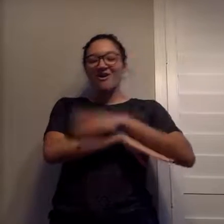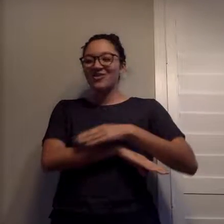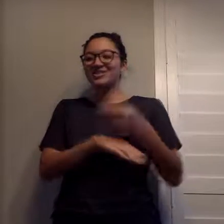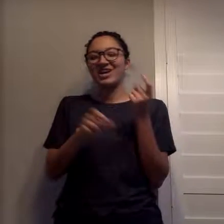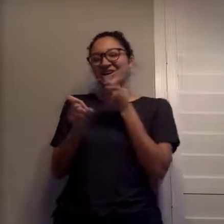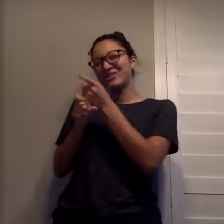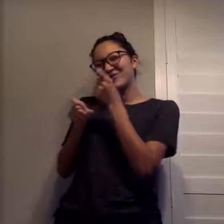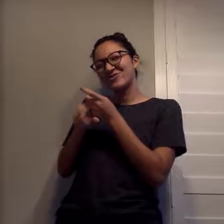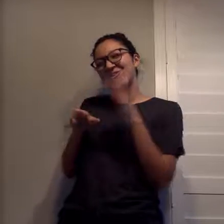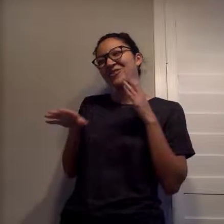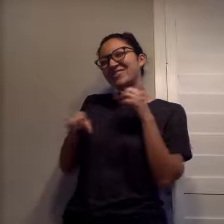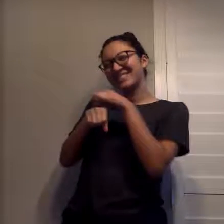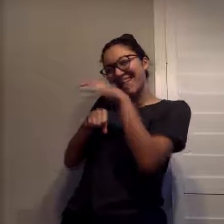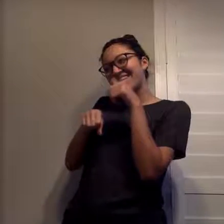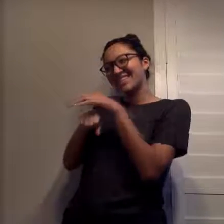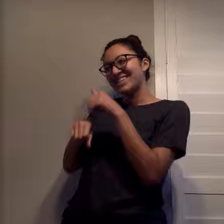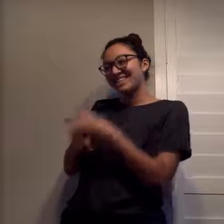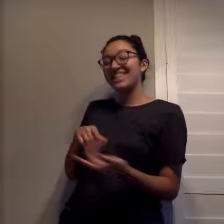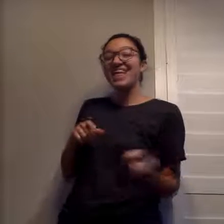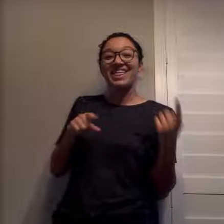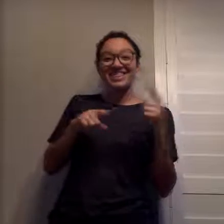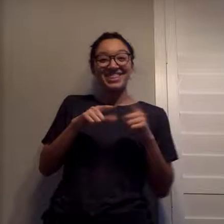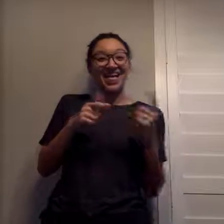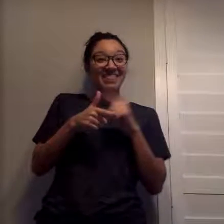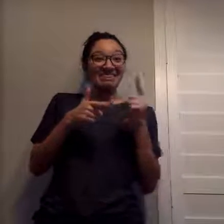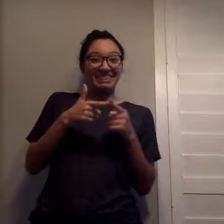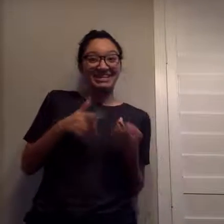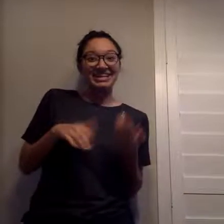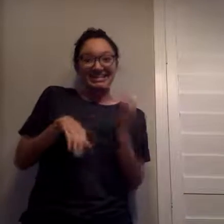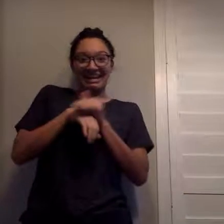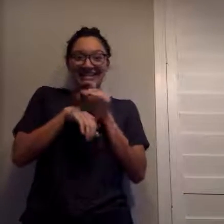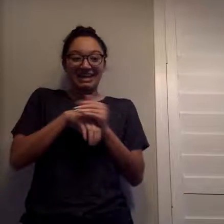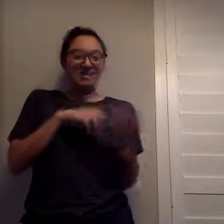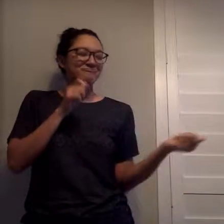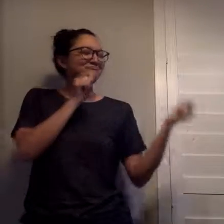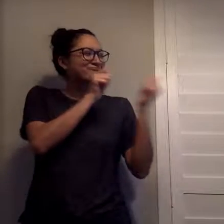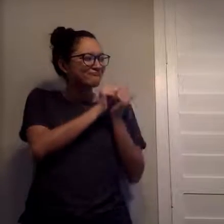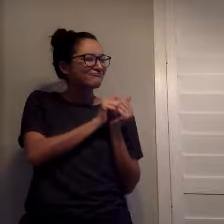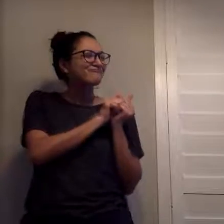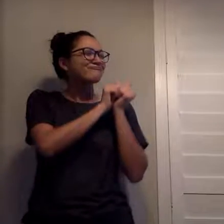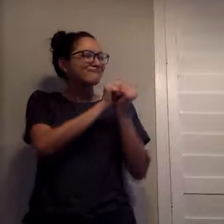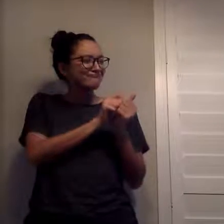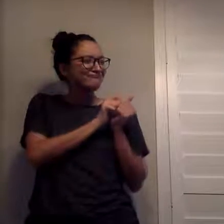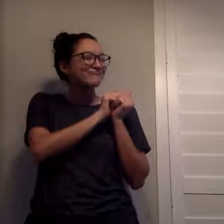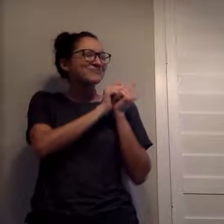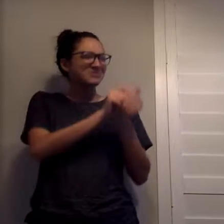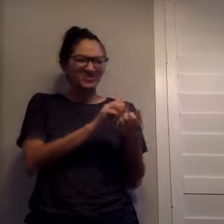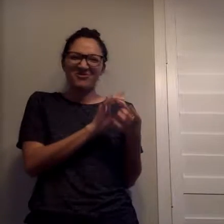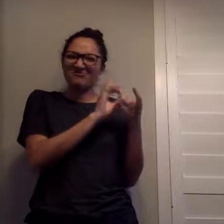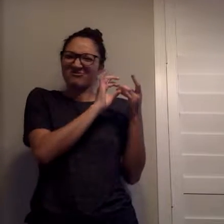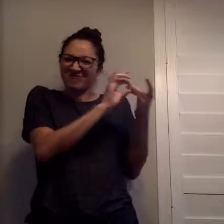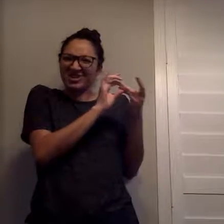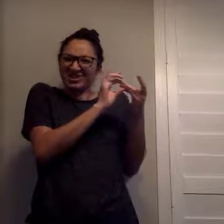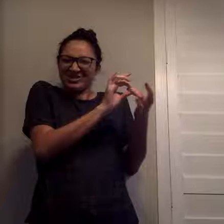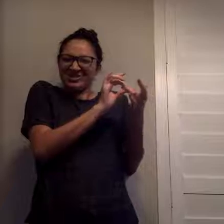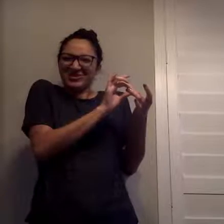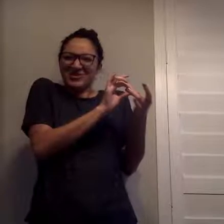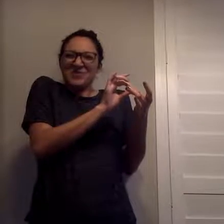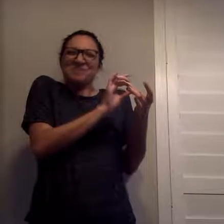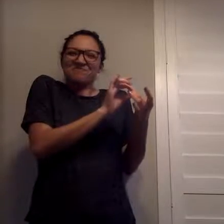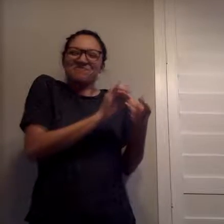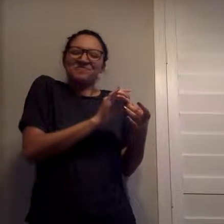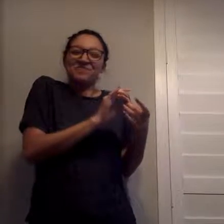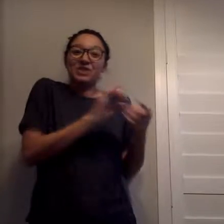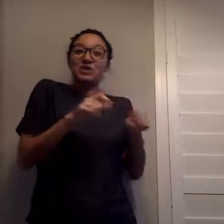keep me company in the evenings. Someone I got to know a whole lot better during this period of convalescence. And when I was finally pronounced